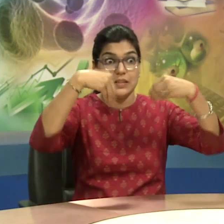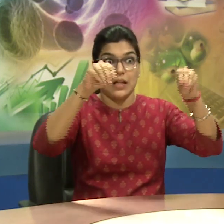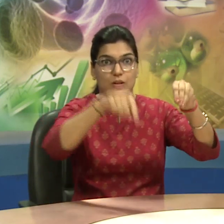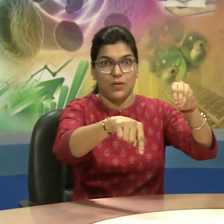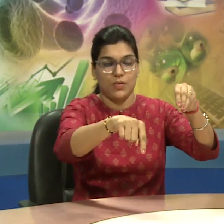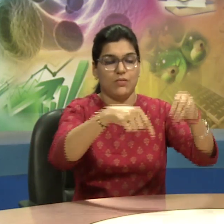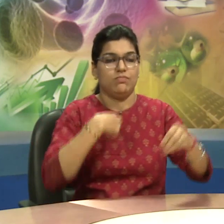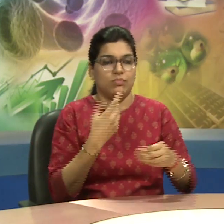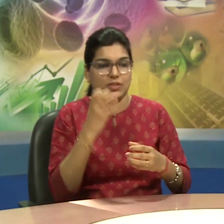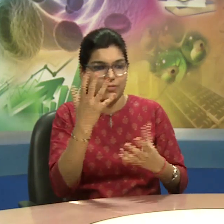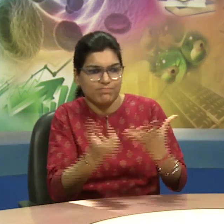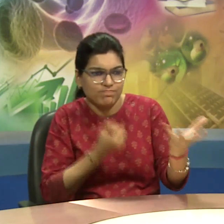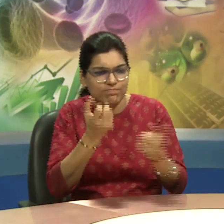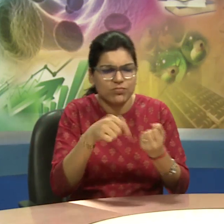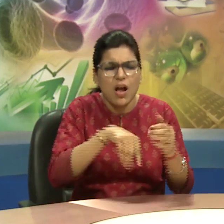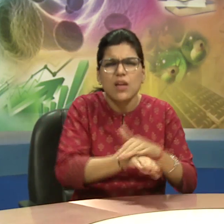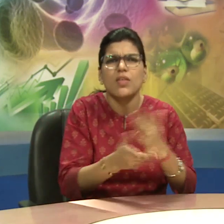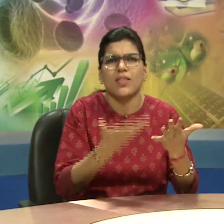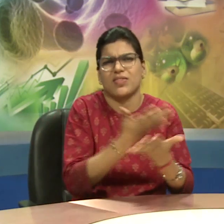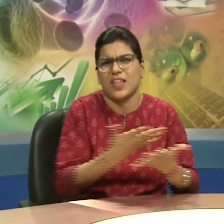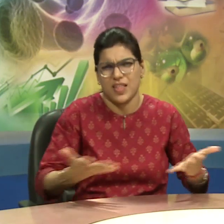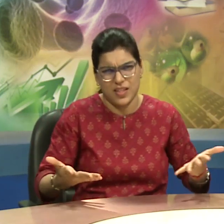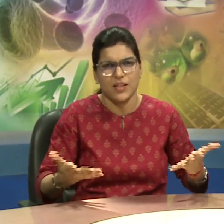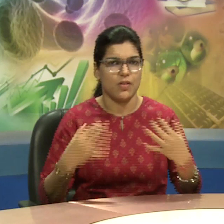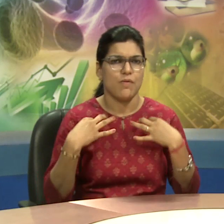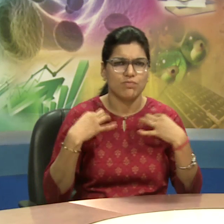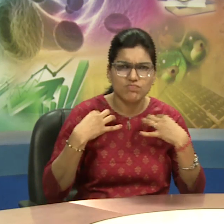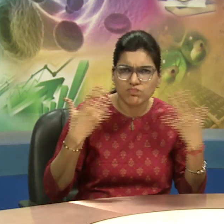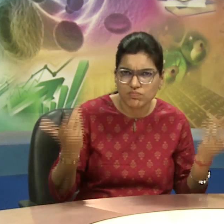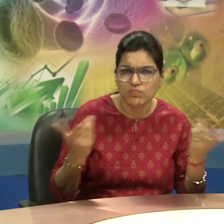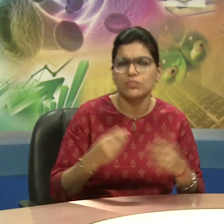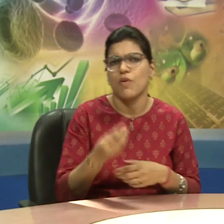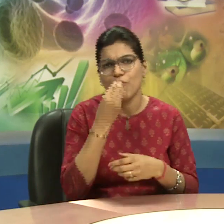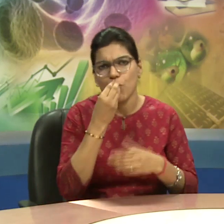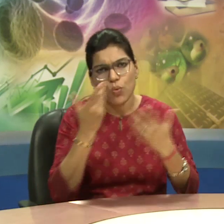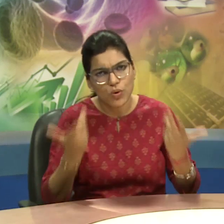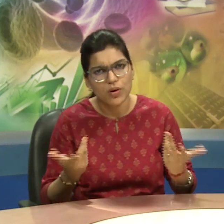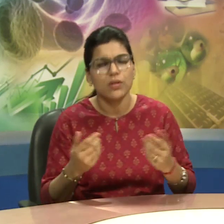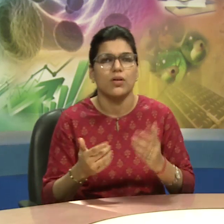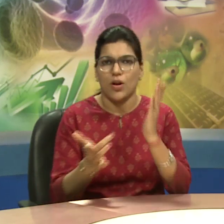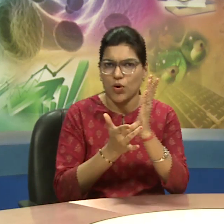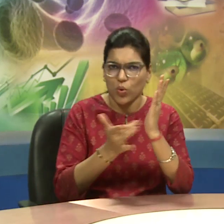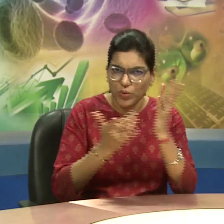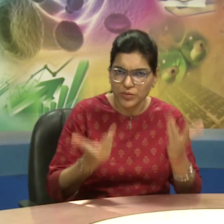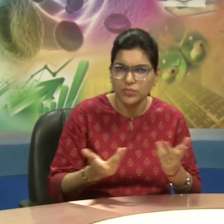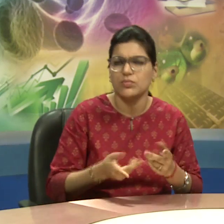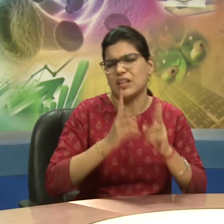Consumer is a person who buys goods or services to